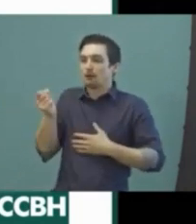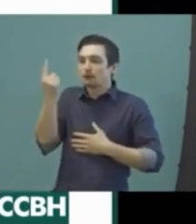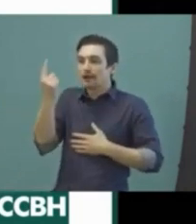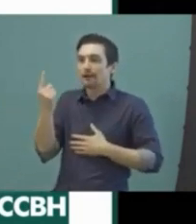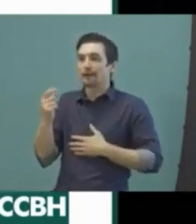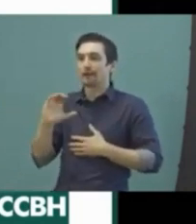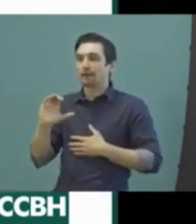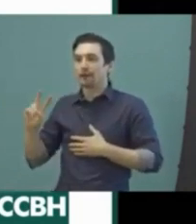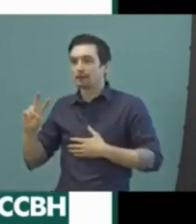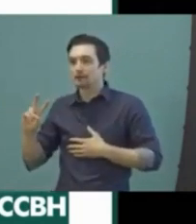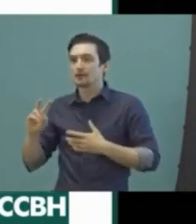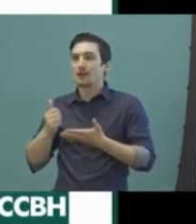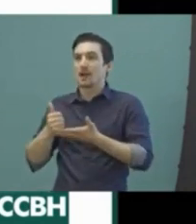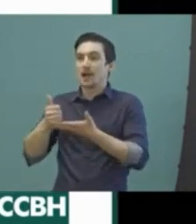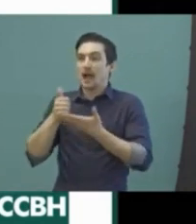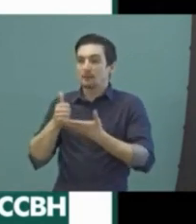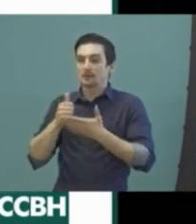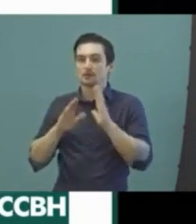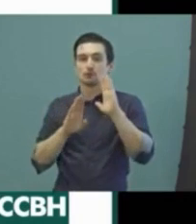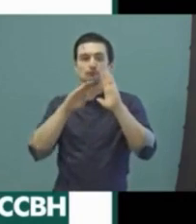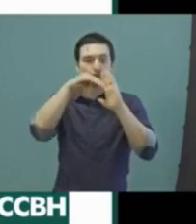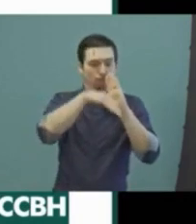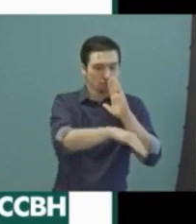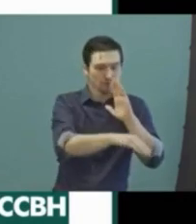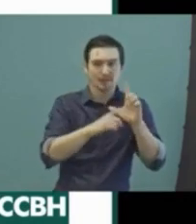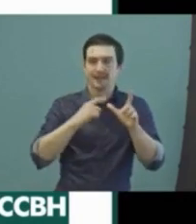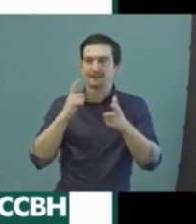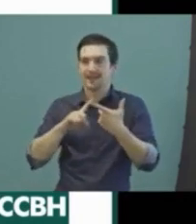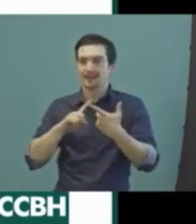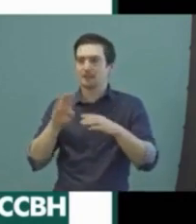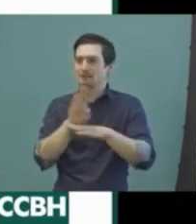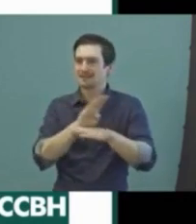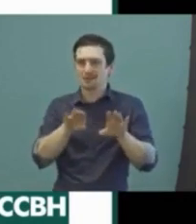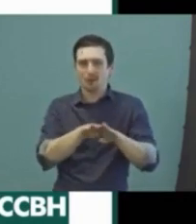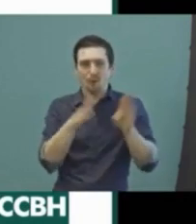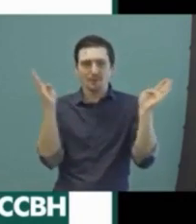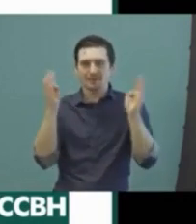our economy strong again. But we need your help with that.